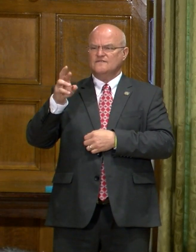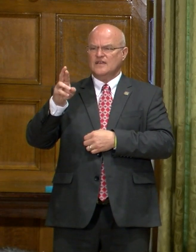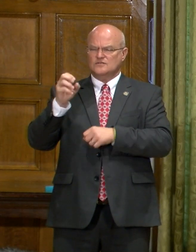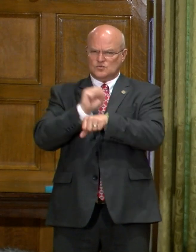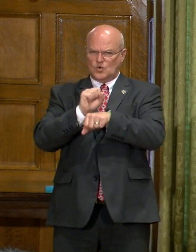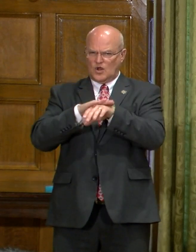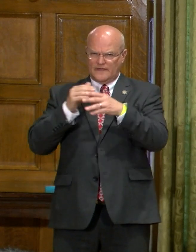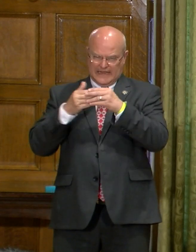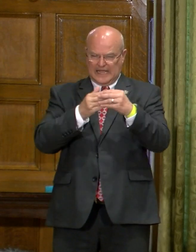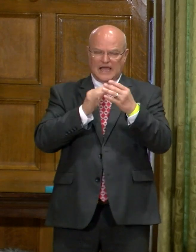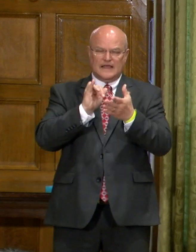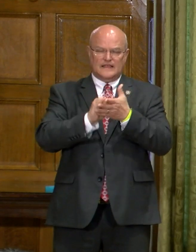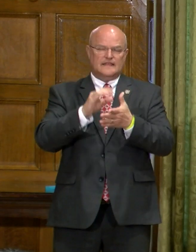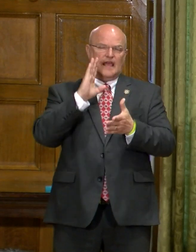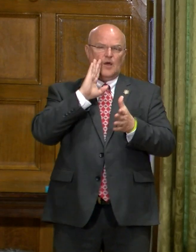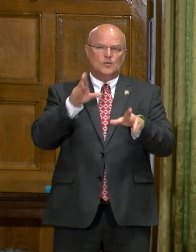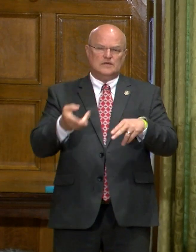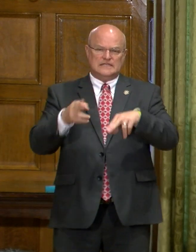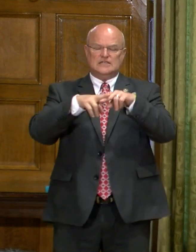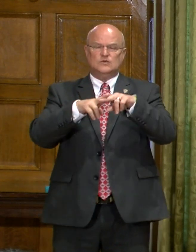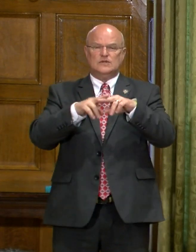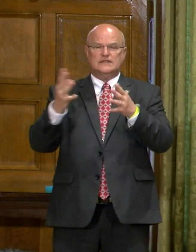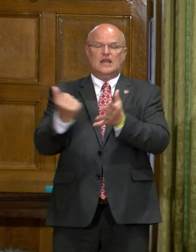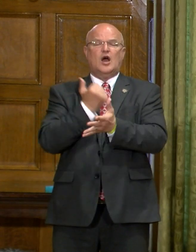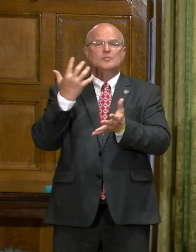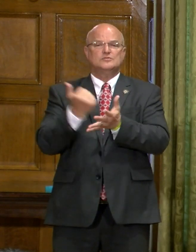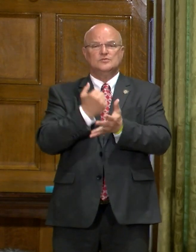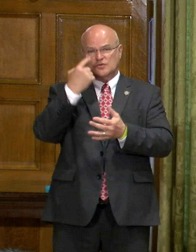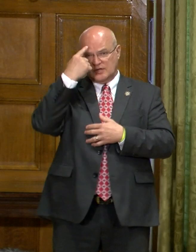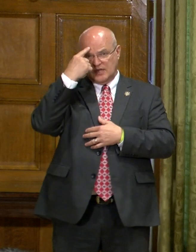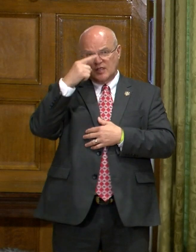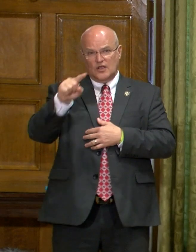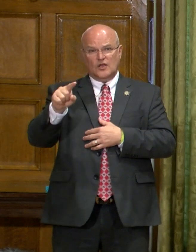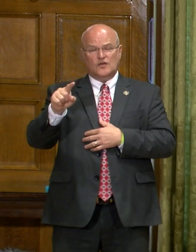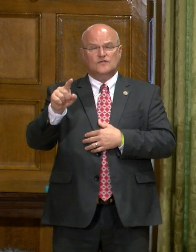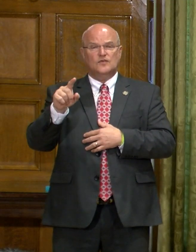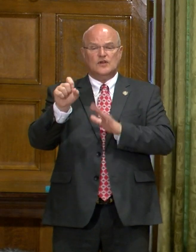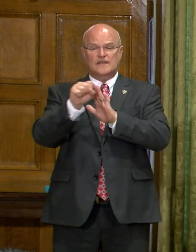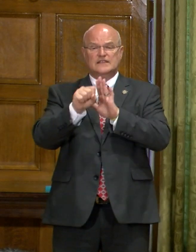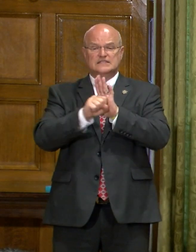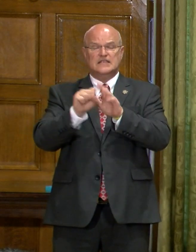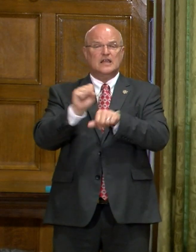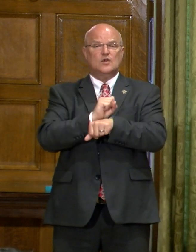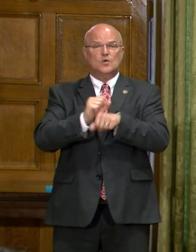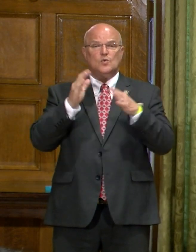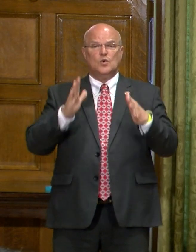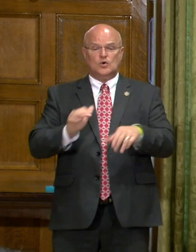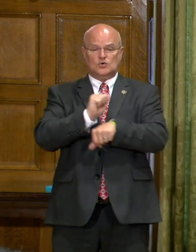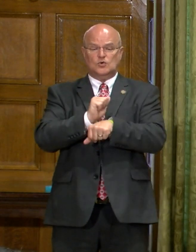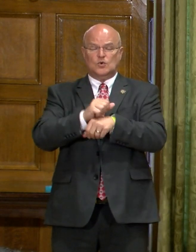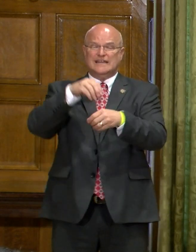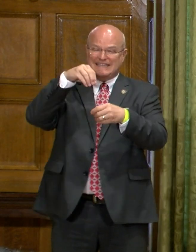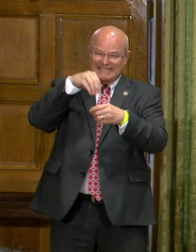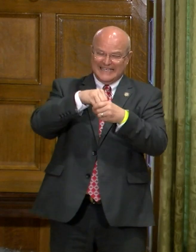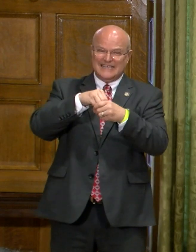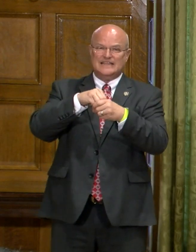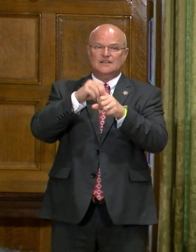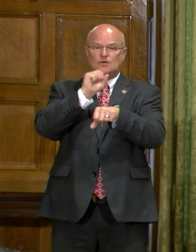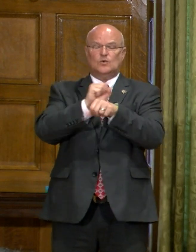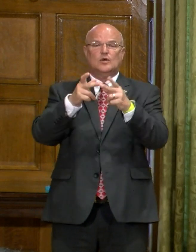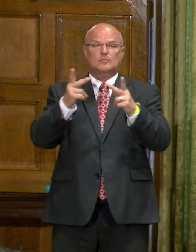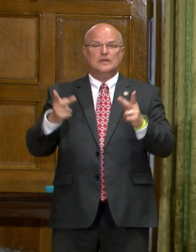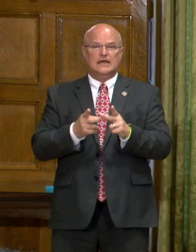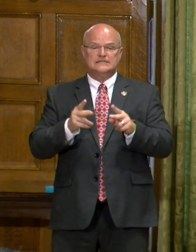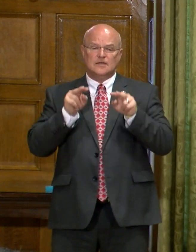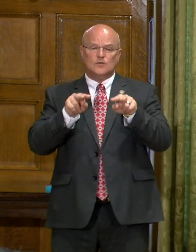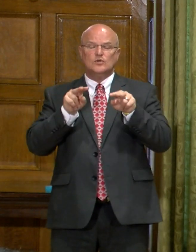guidance that will increase the opportunity for the state workers to work in their workplace,